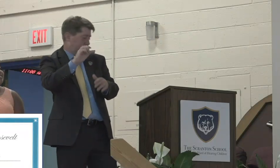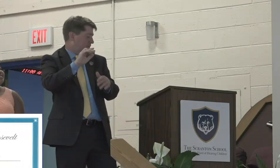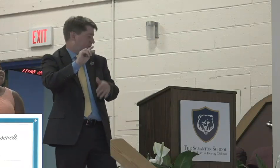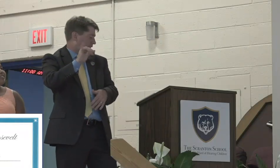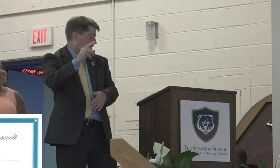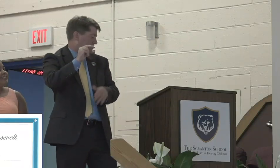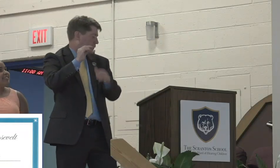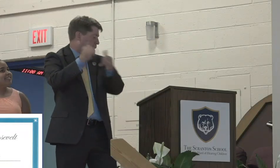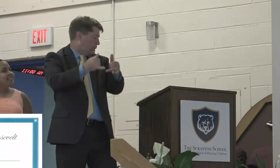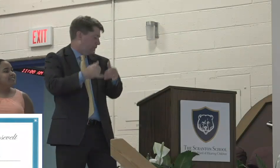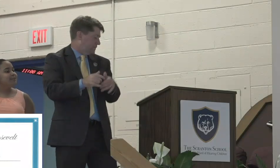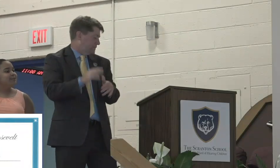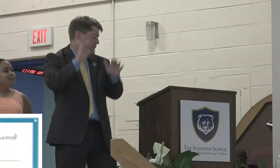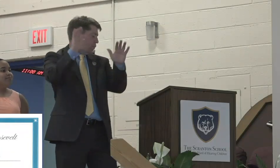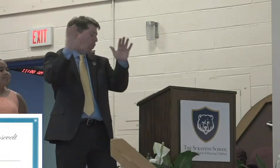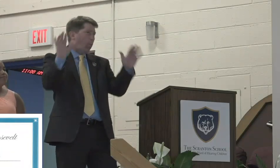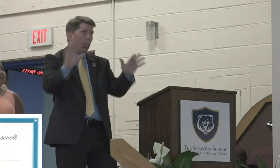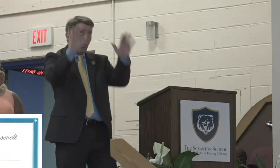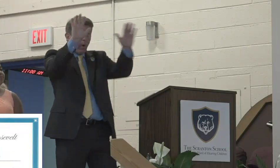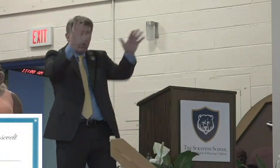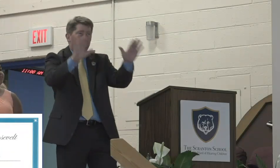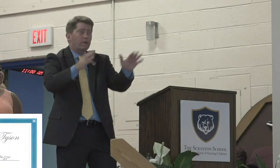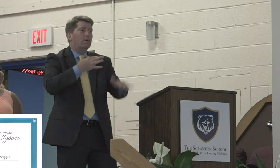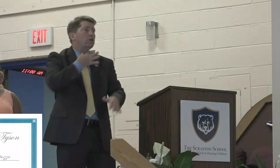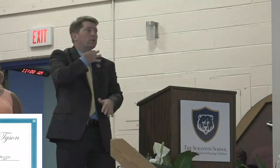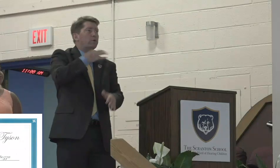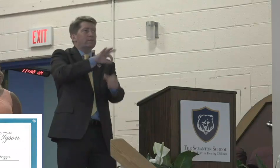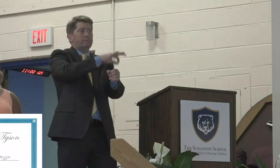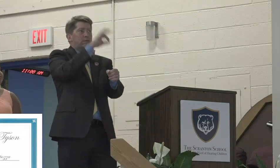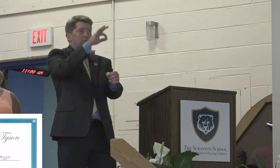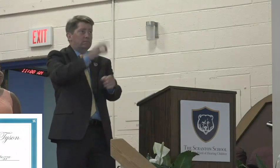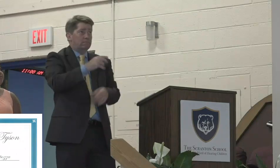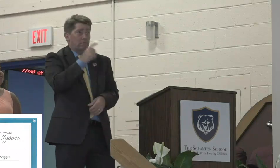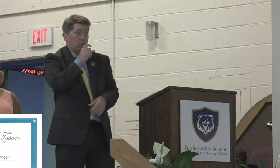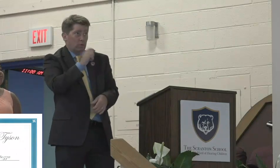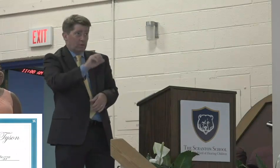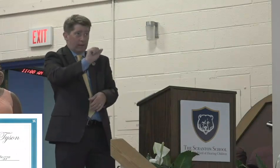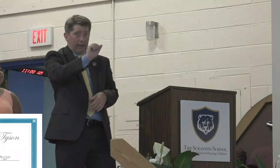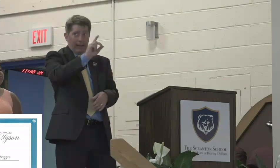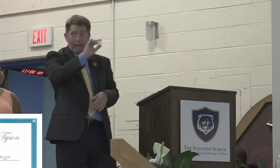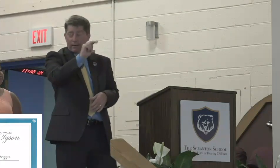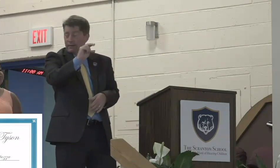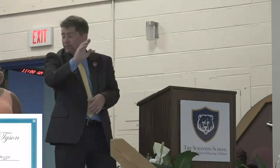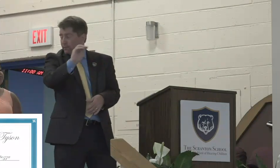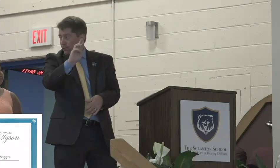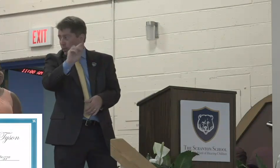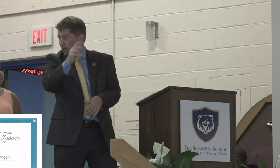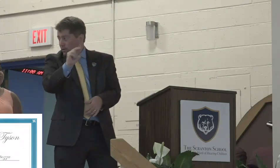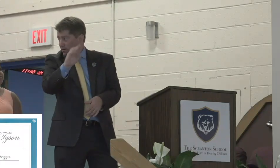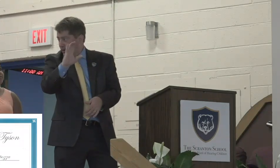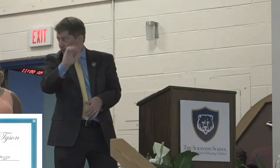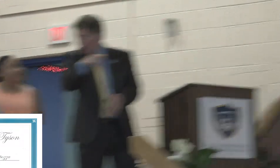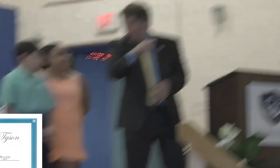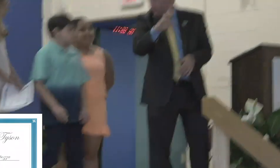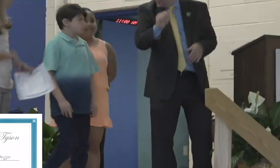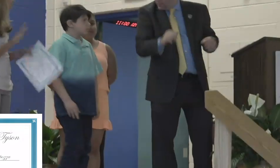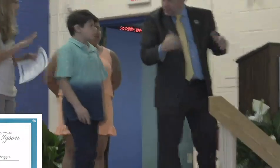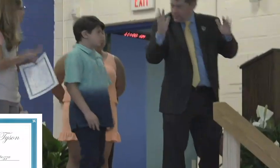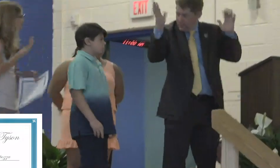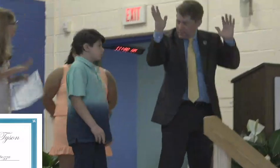this is why they are receiving the Neil deGrasse Tyson Award, for their curious spirit. And this goes to Mr. Aiden Morton